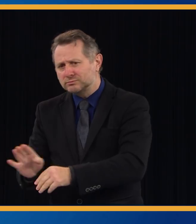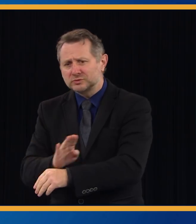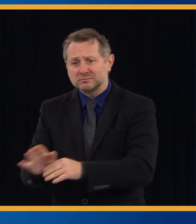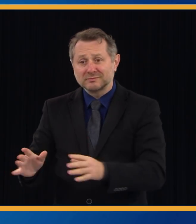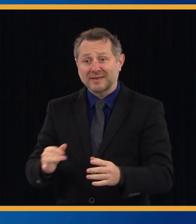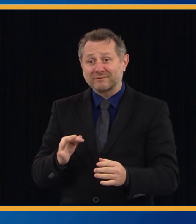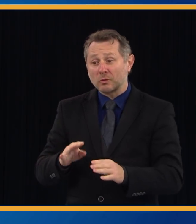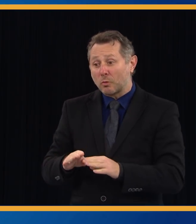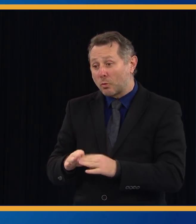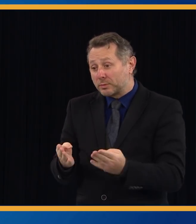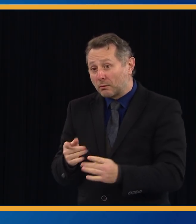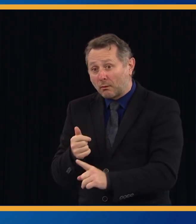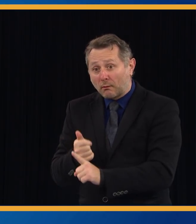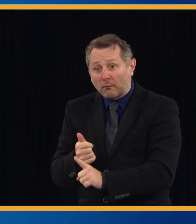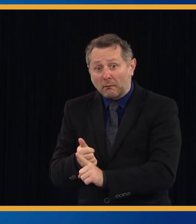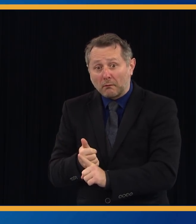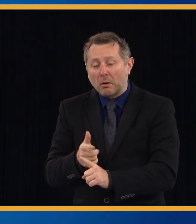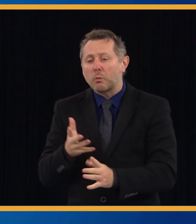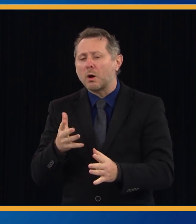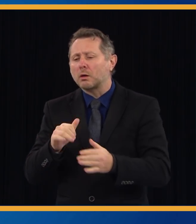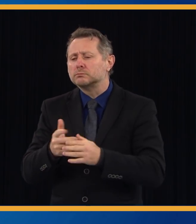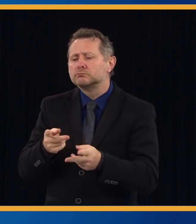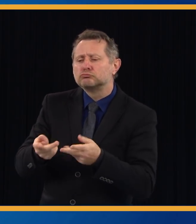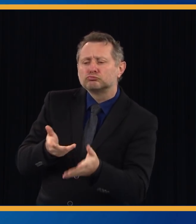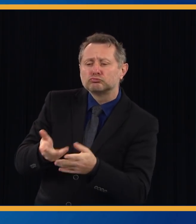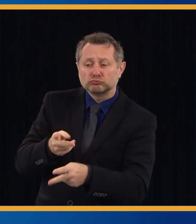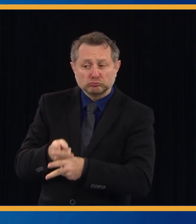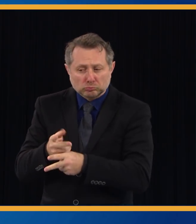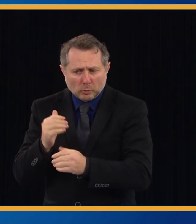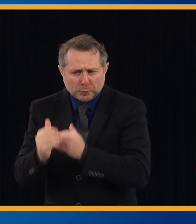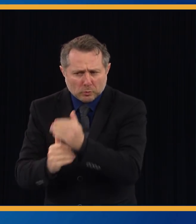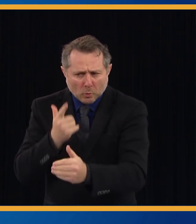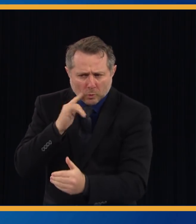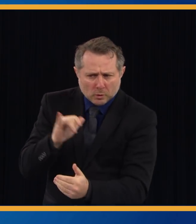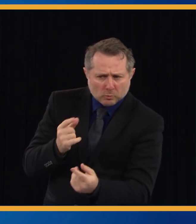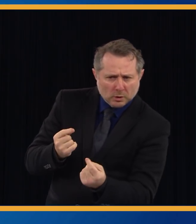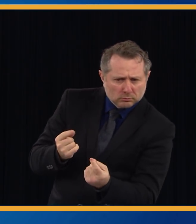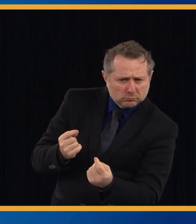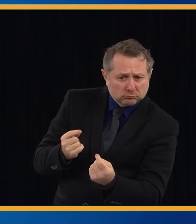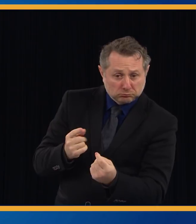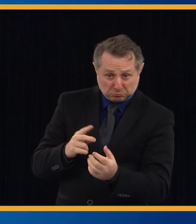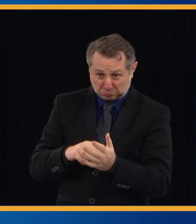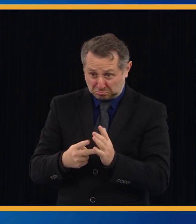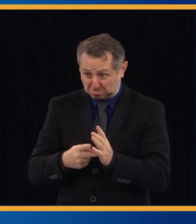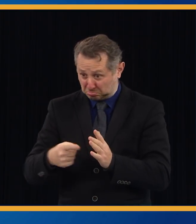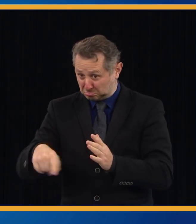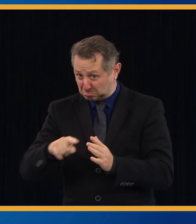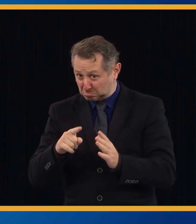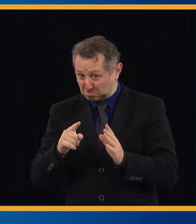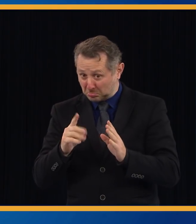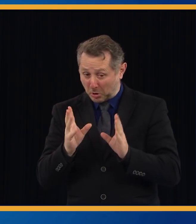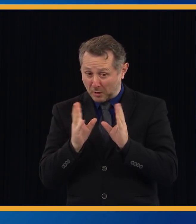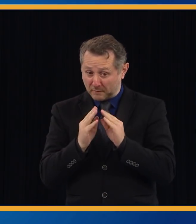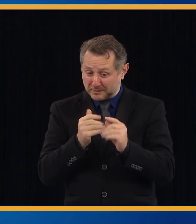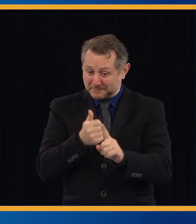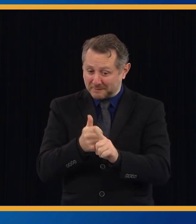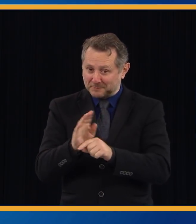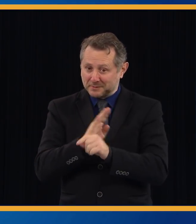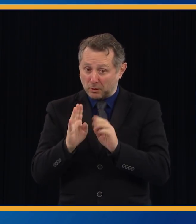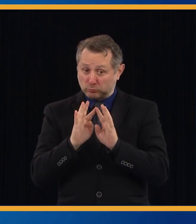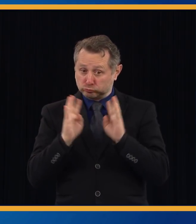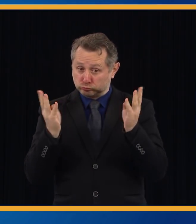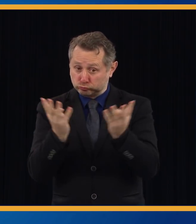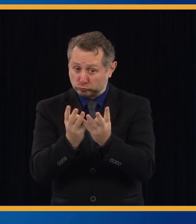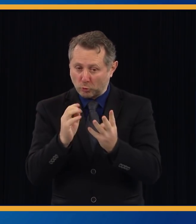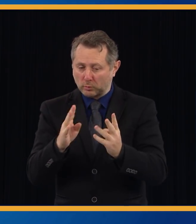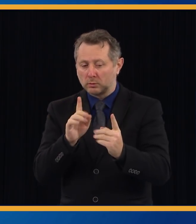new normal? You normally have people in a conference room. Are you going to do that? You normally have people in workstations that are